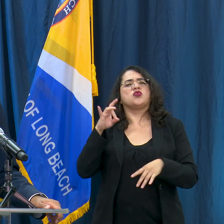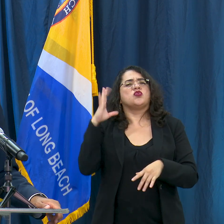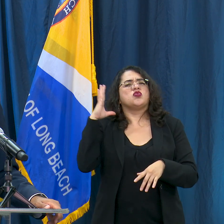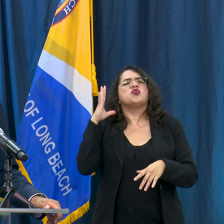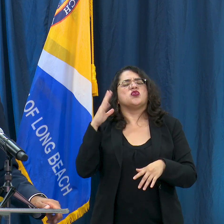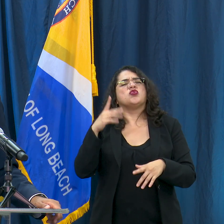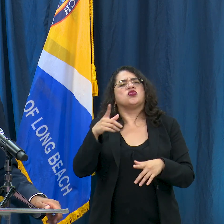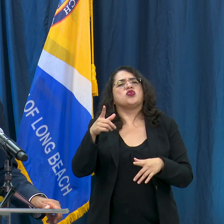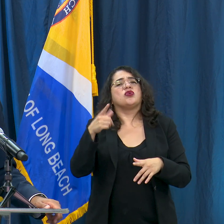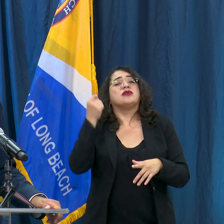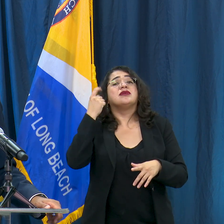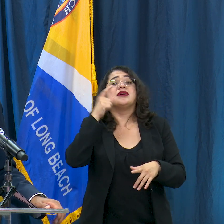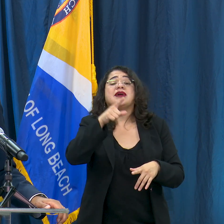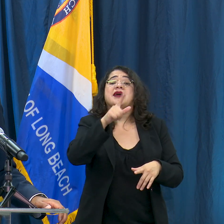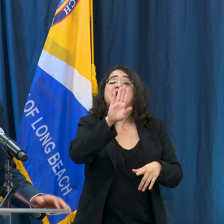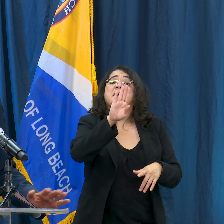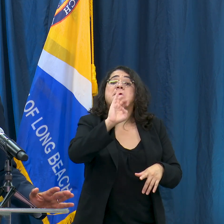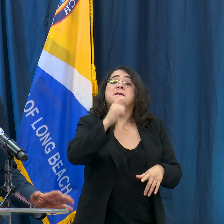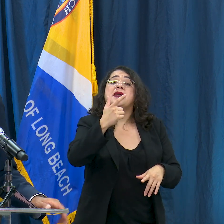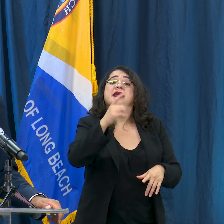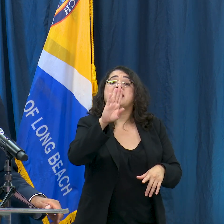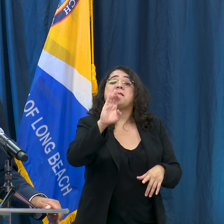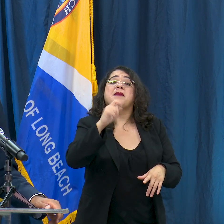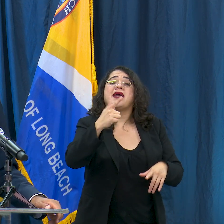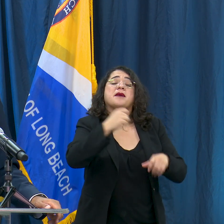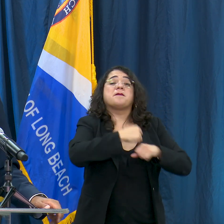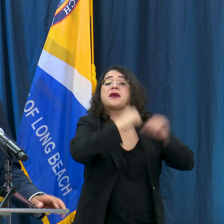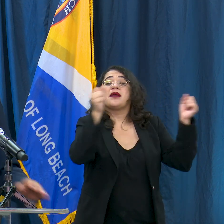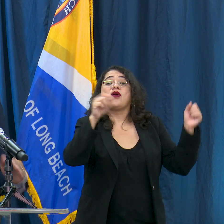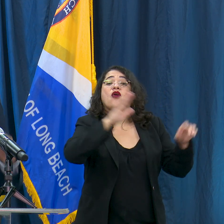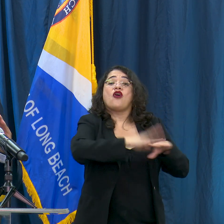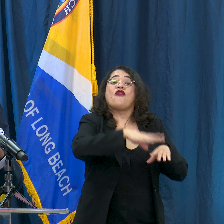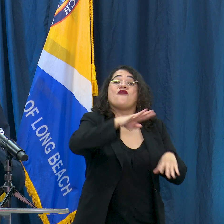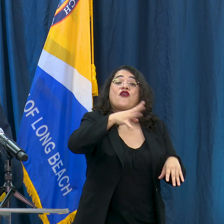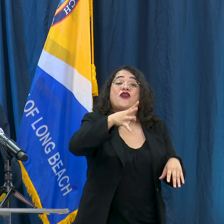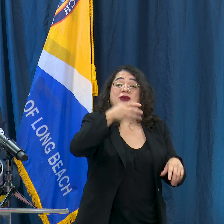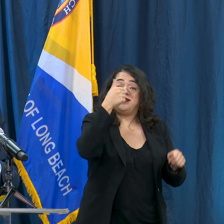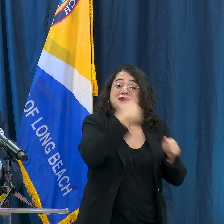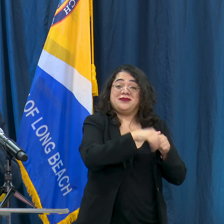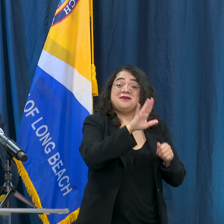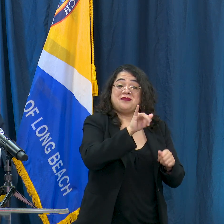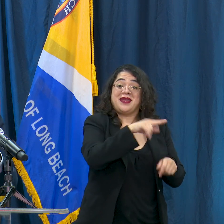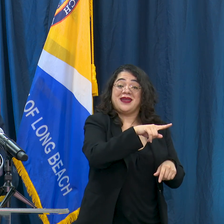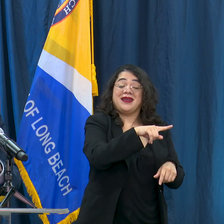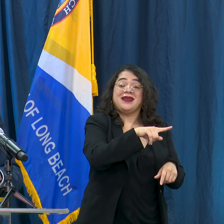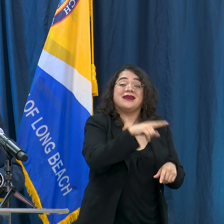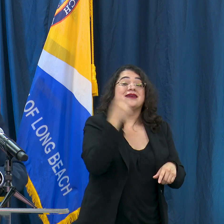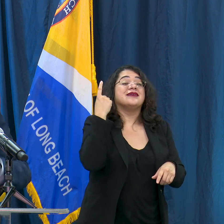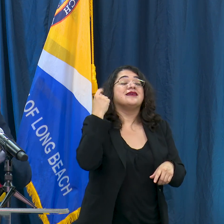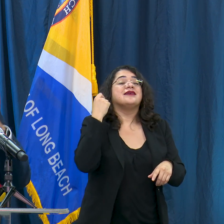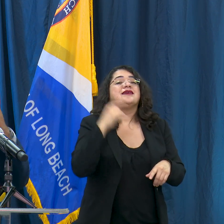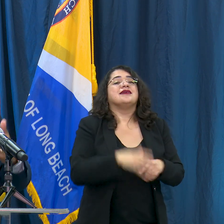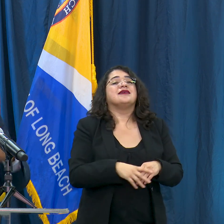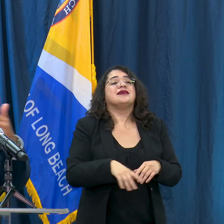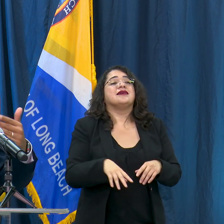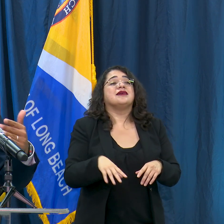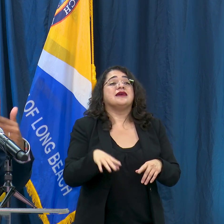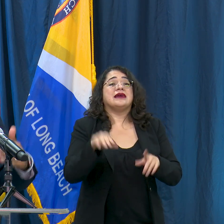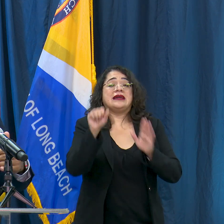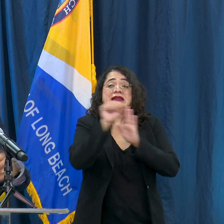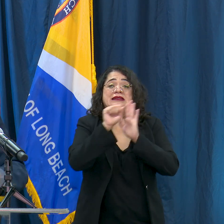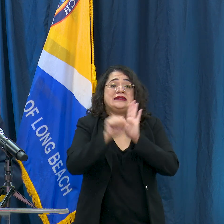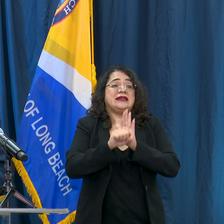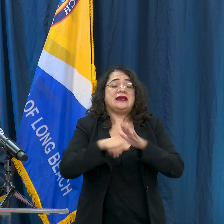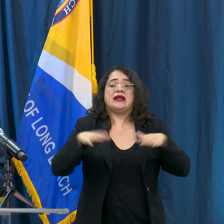Bay on around the 4th. As a reminder, the state has yet not